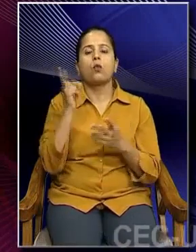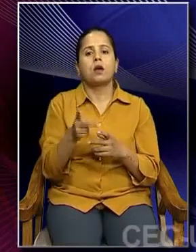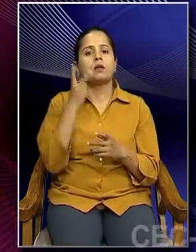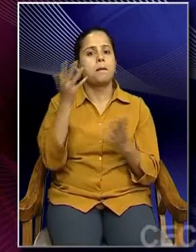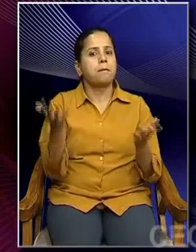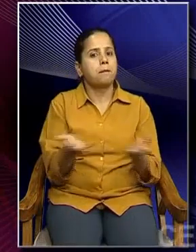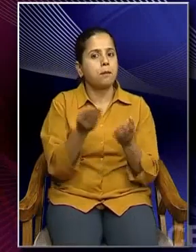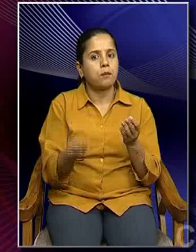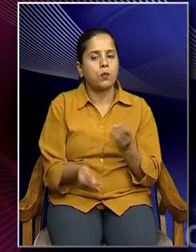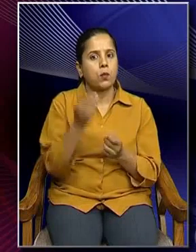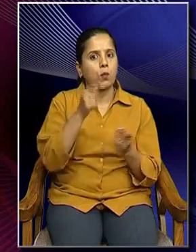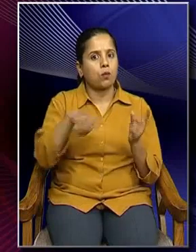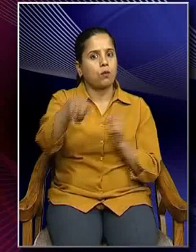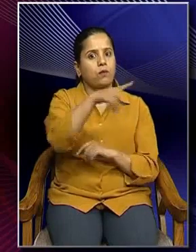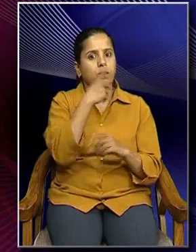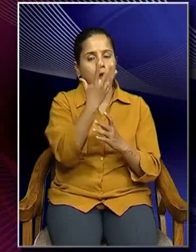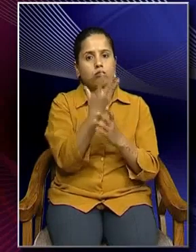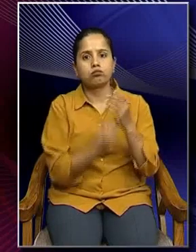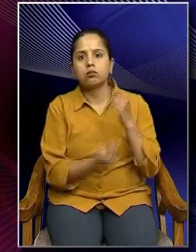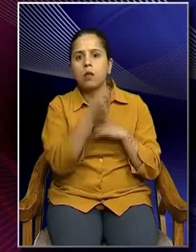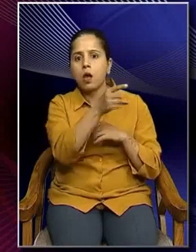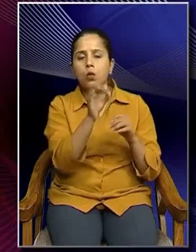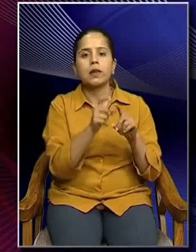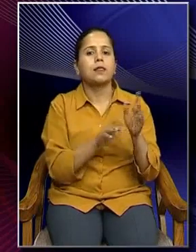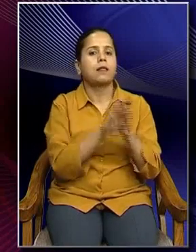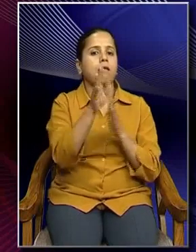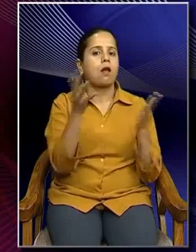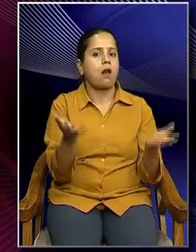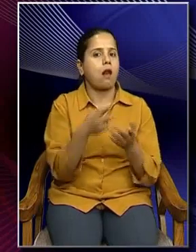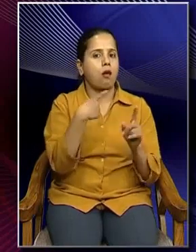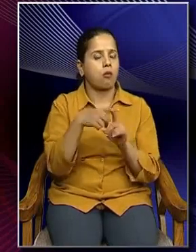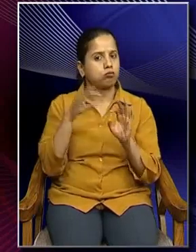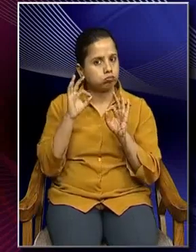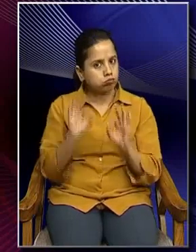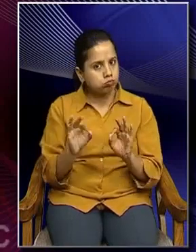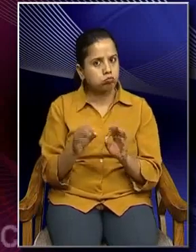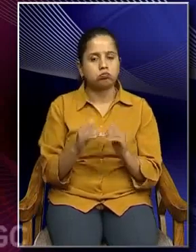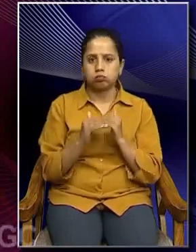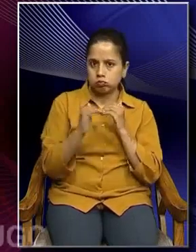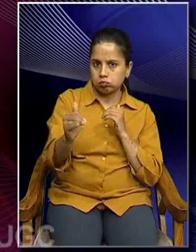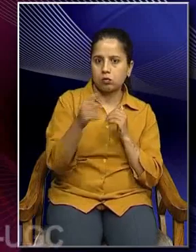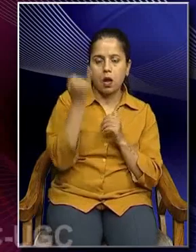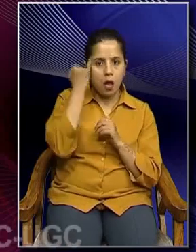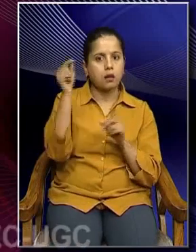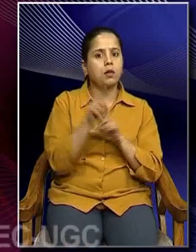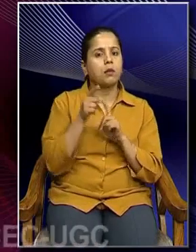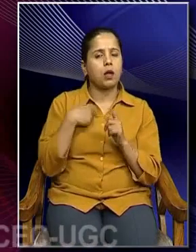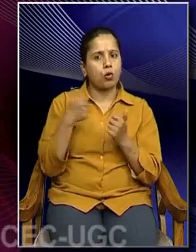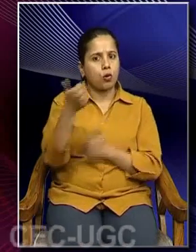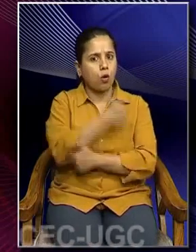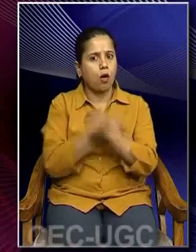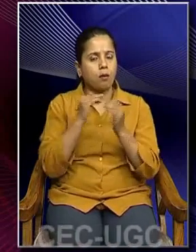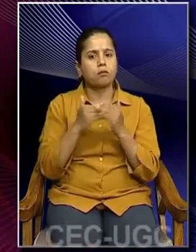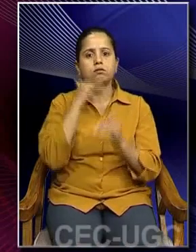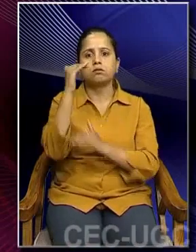generate the impulse of development and prosperity and sustainability, and the idea is also to make competitive